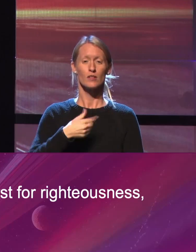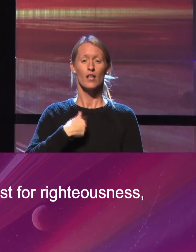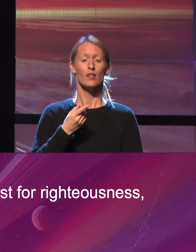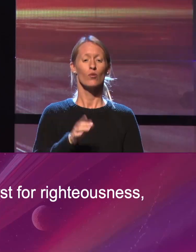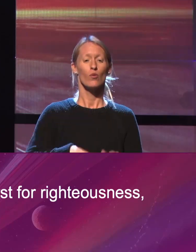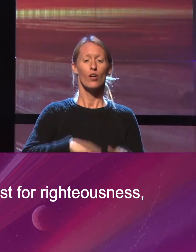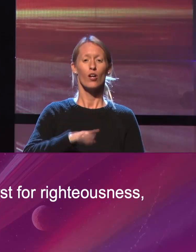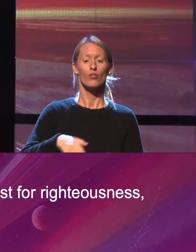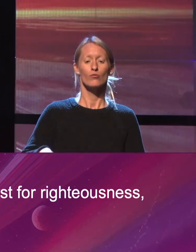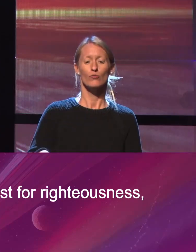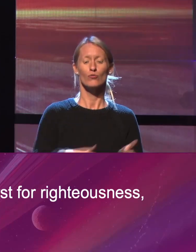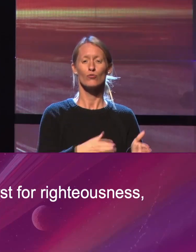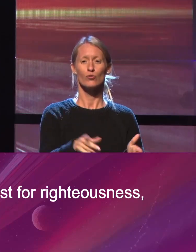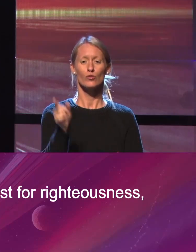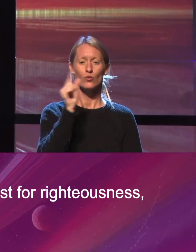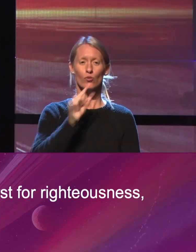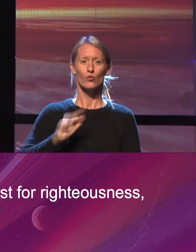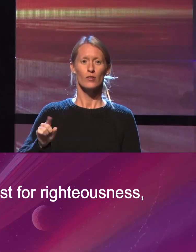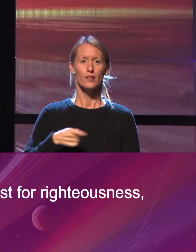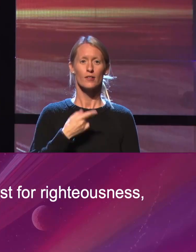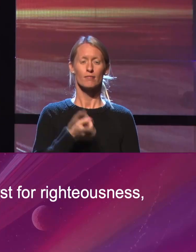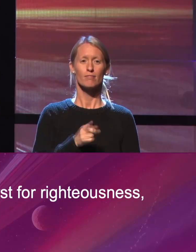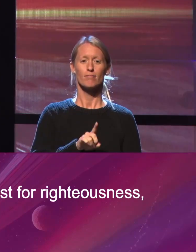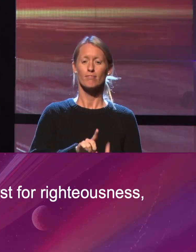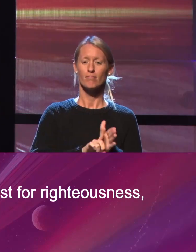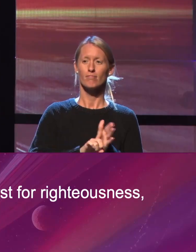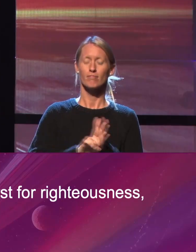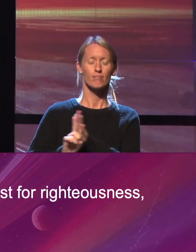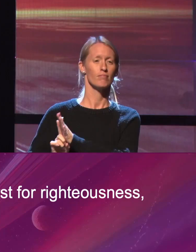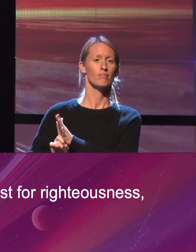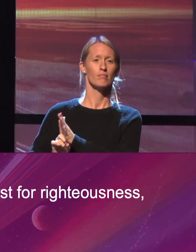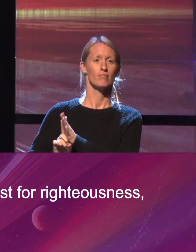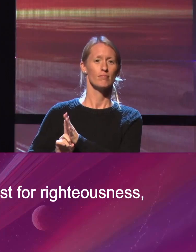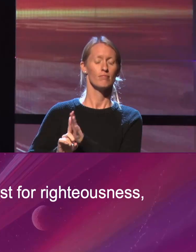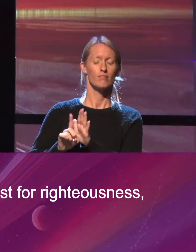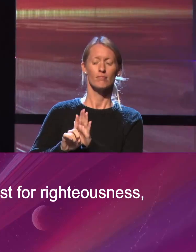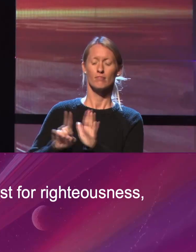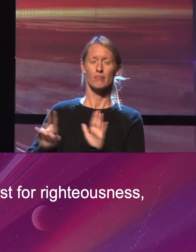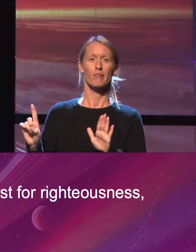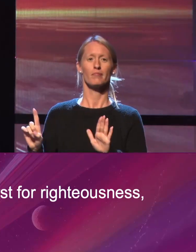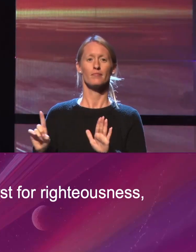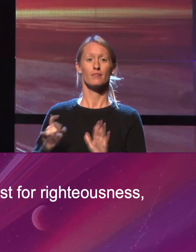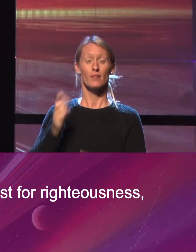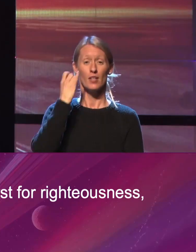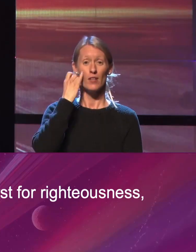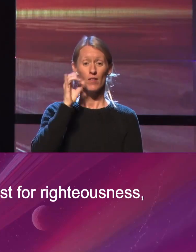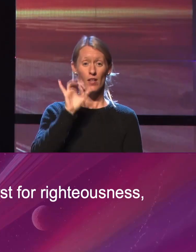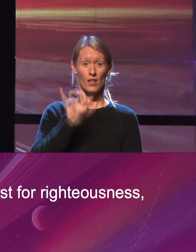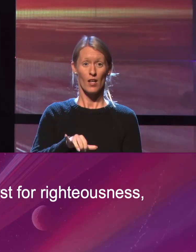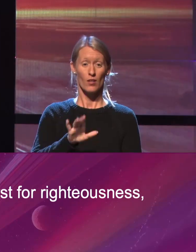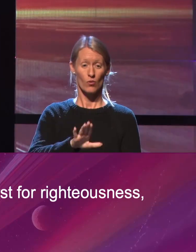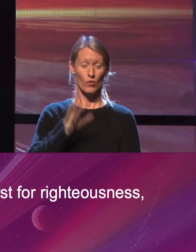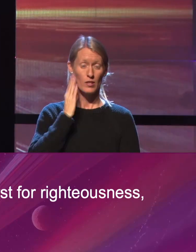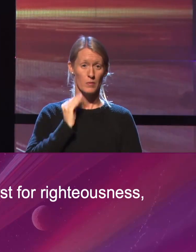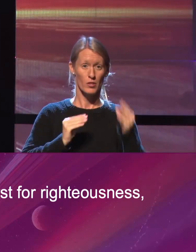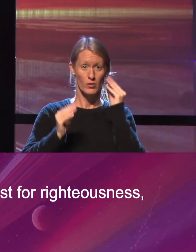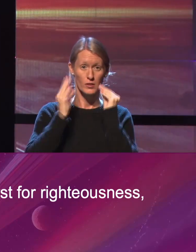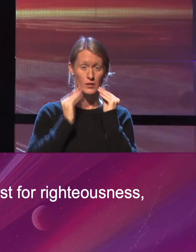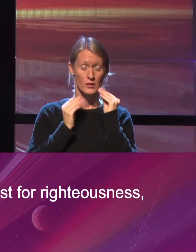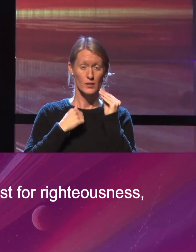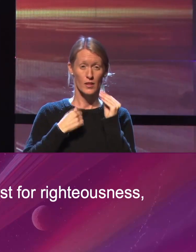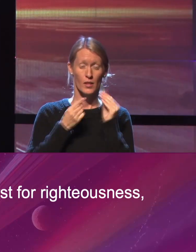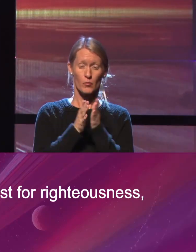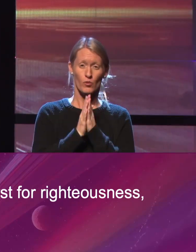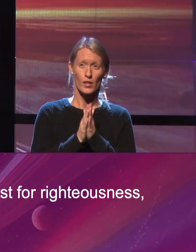need to get away from all these people. And if that's where you are, I just pray that God saves you from that.